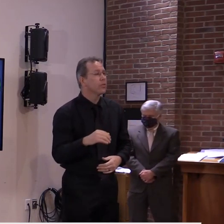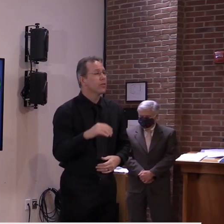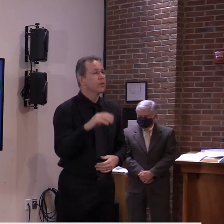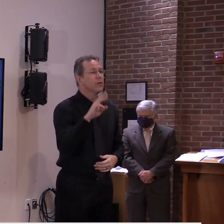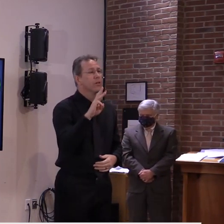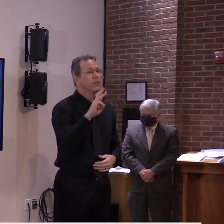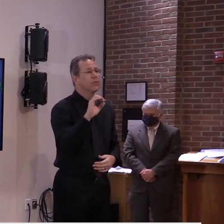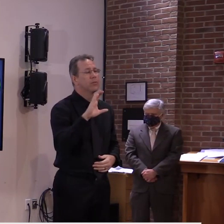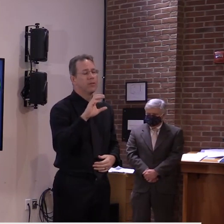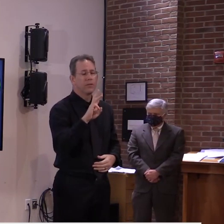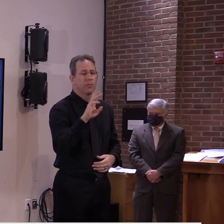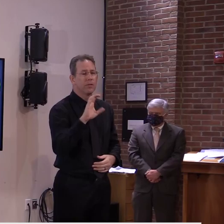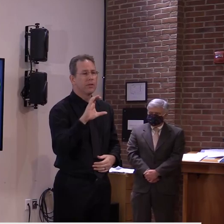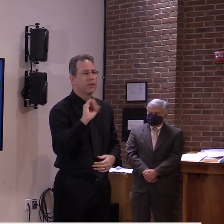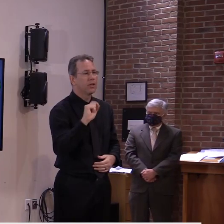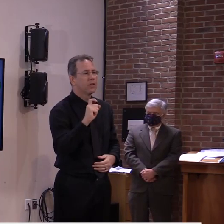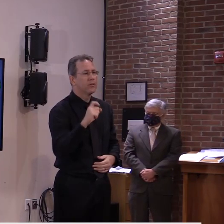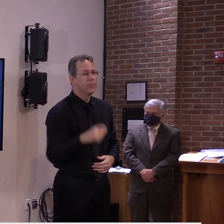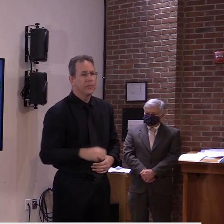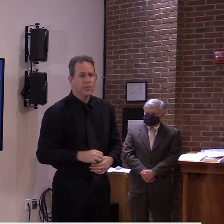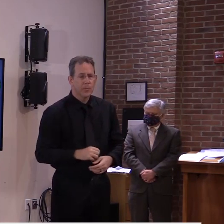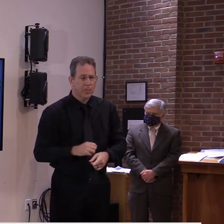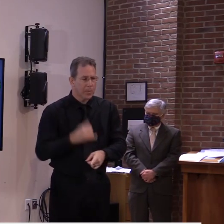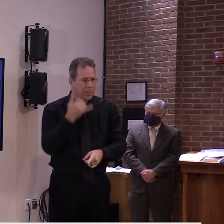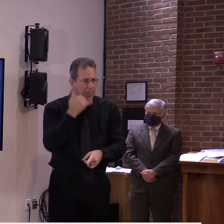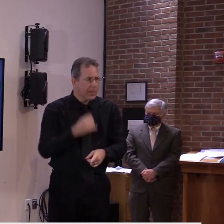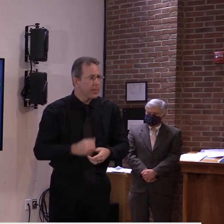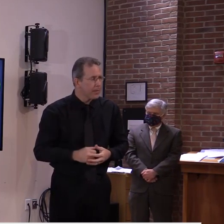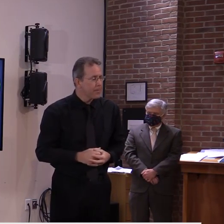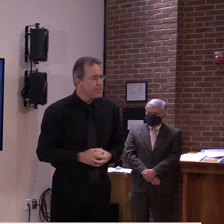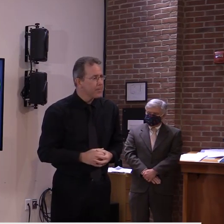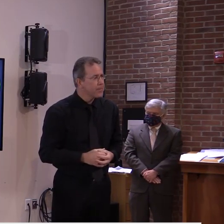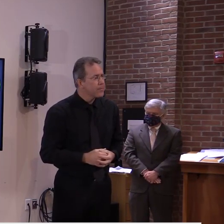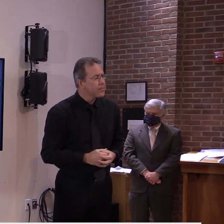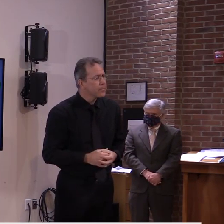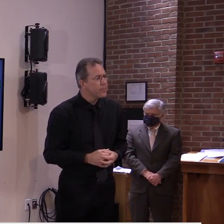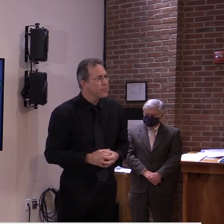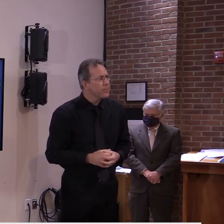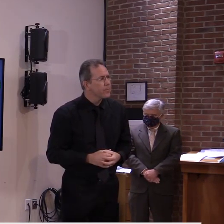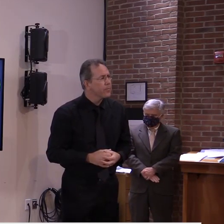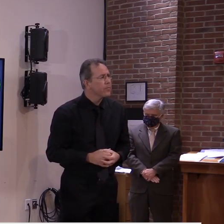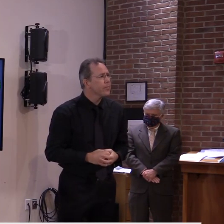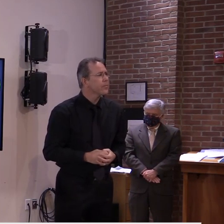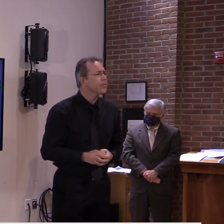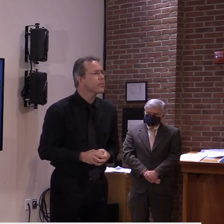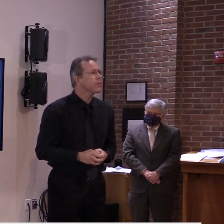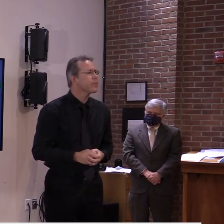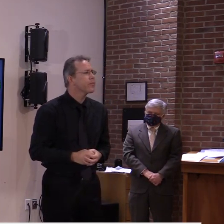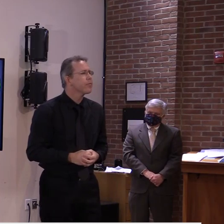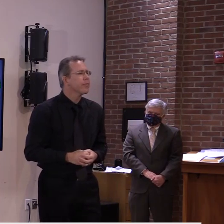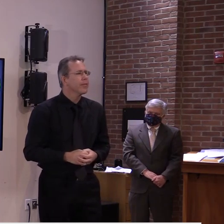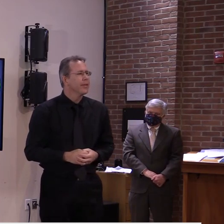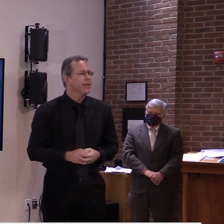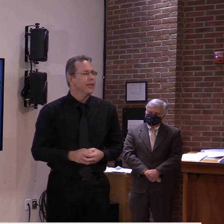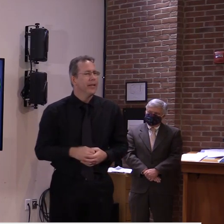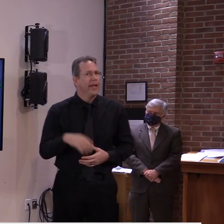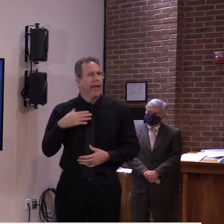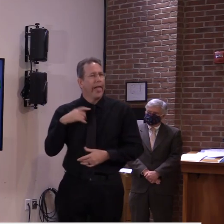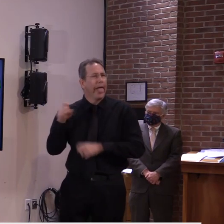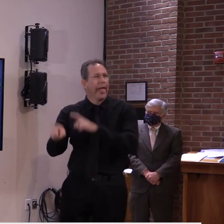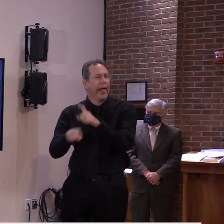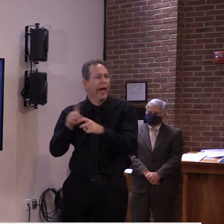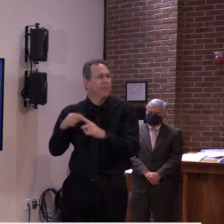Hi, I too have been fielding a lot of questions this week from viewers who want to know more about the state vaccine rollout. They want to know how they're going to know when they're among